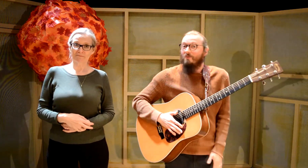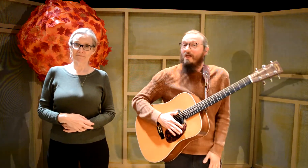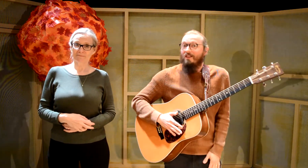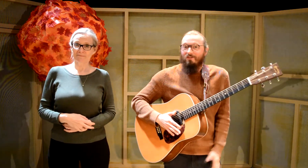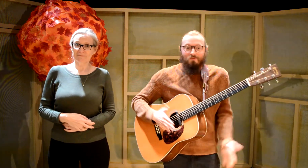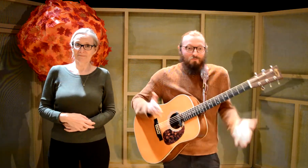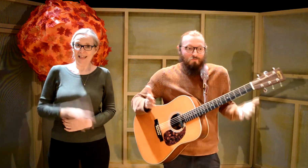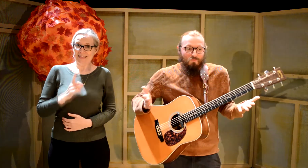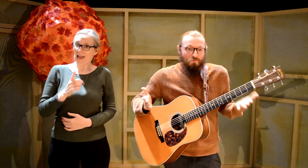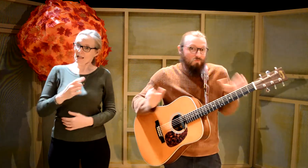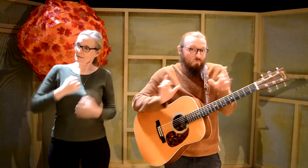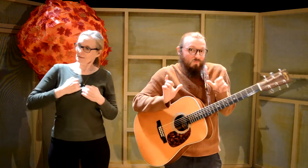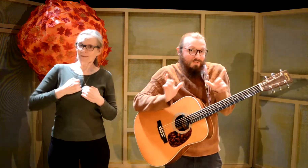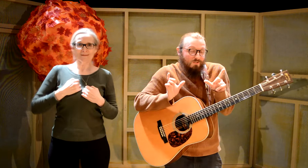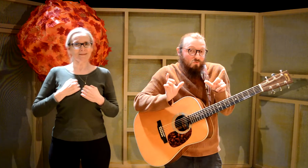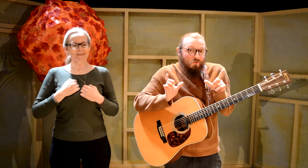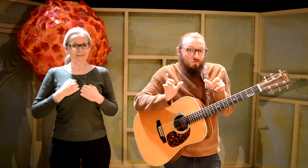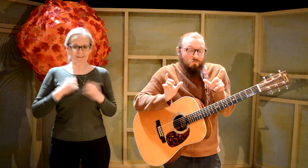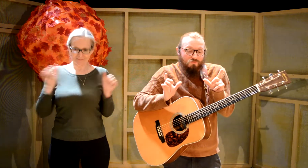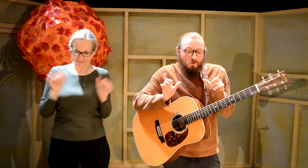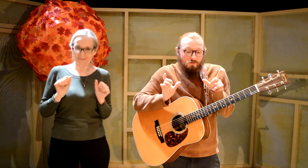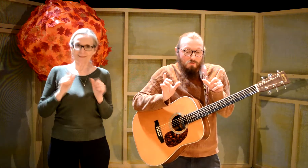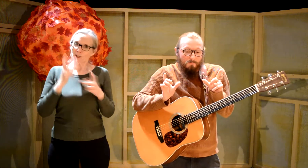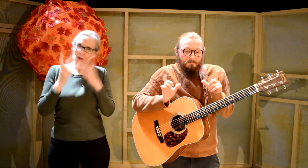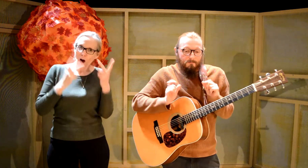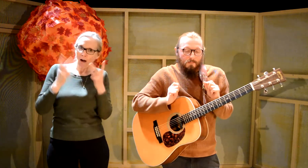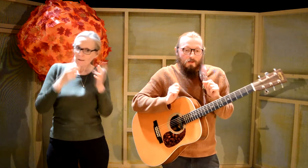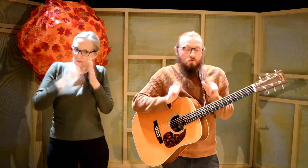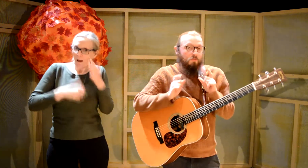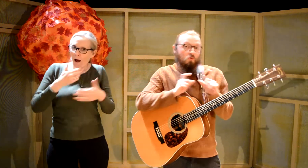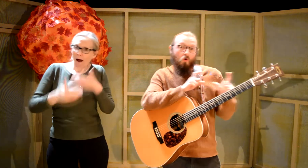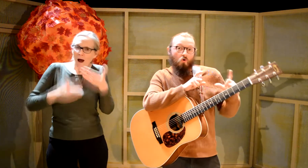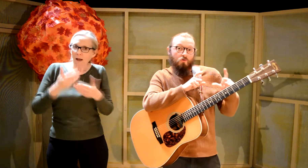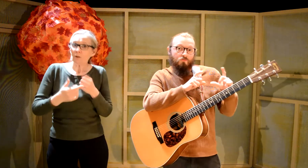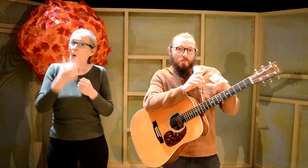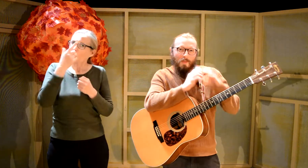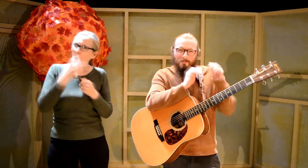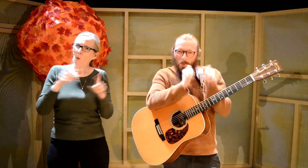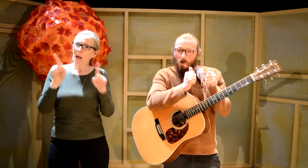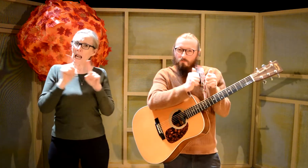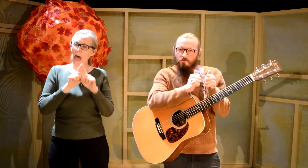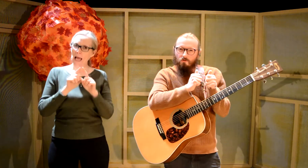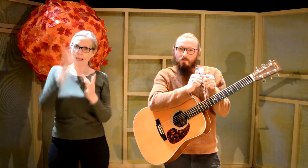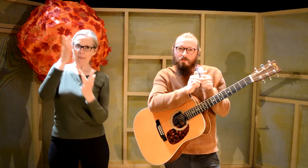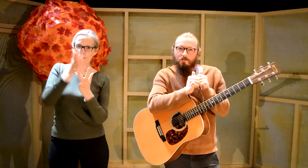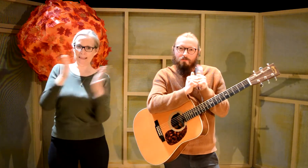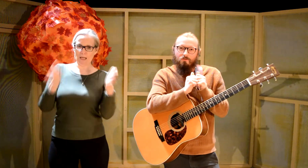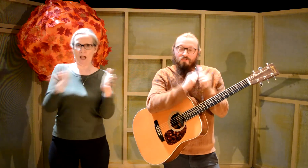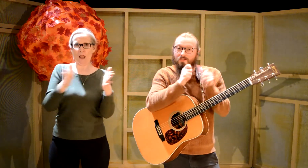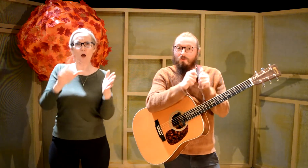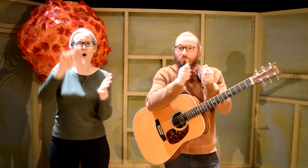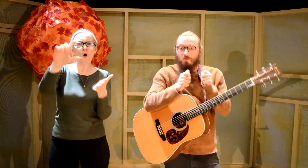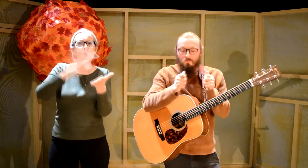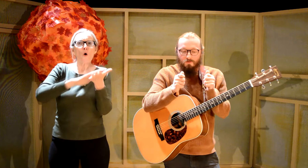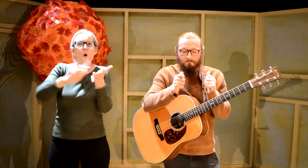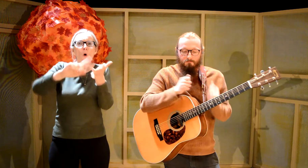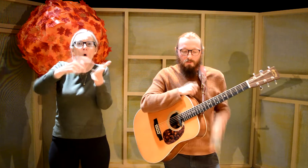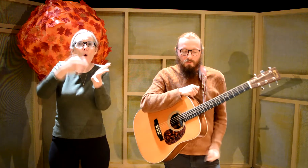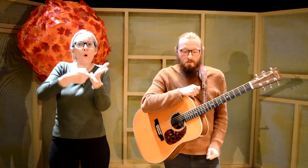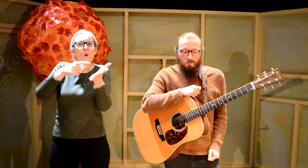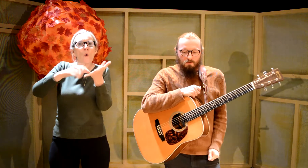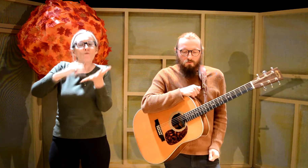that's a nice little start to a song. That could be the chorus, the main part of the song that you sing over and